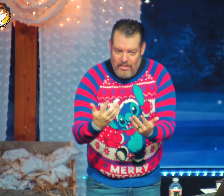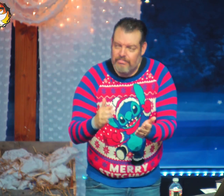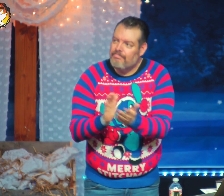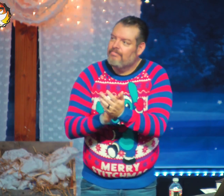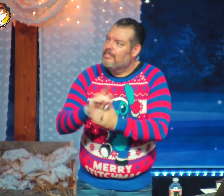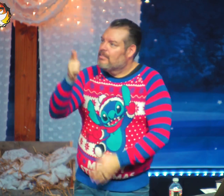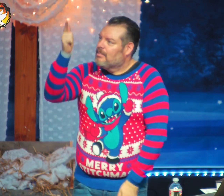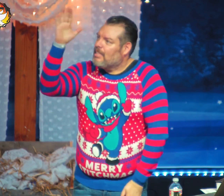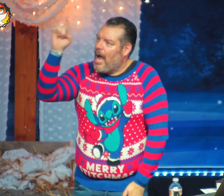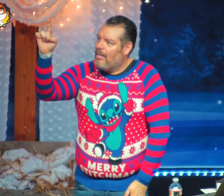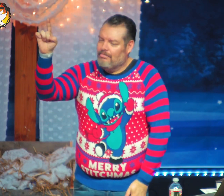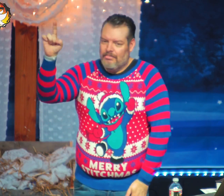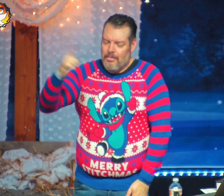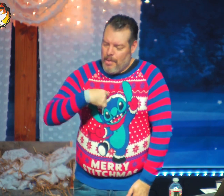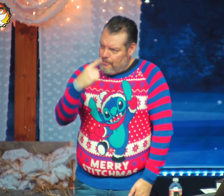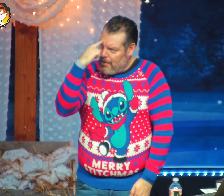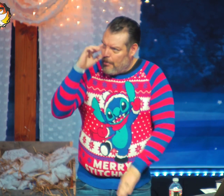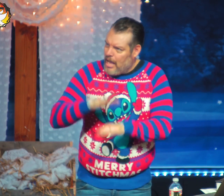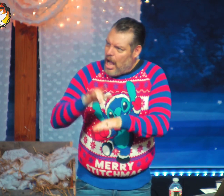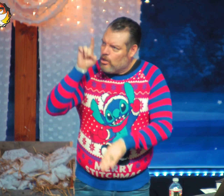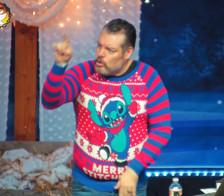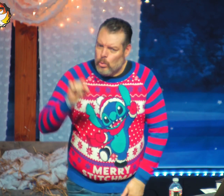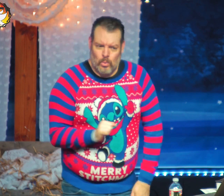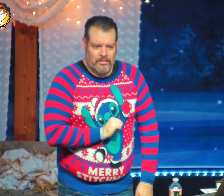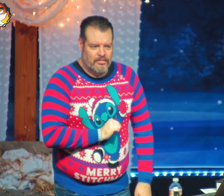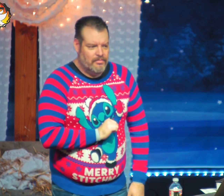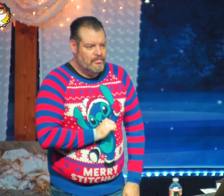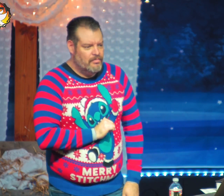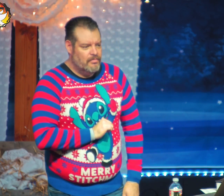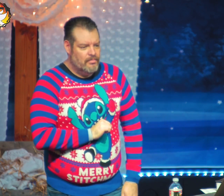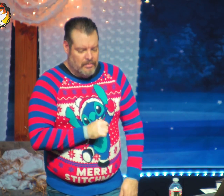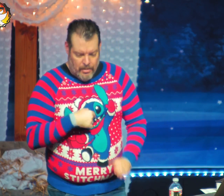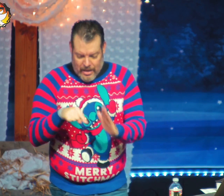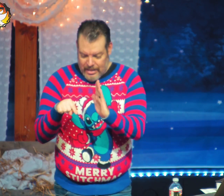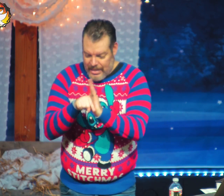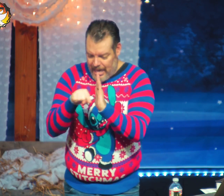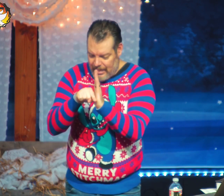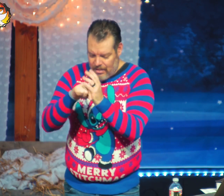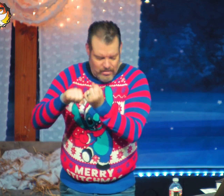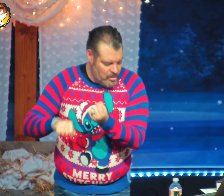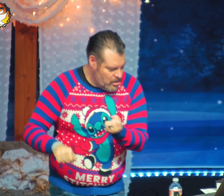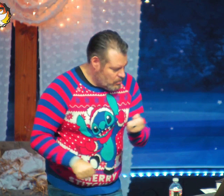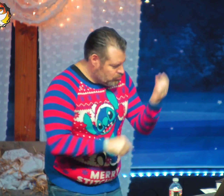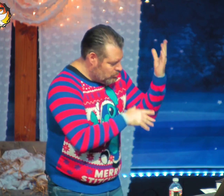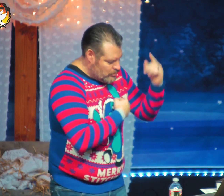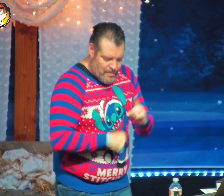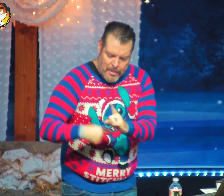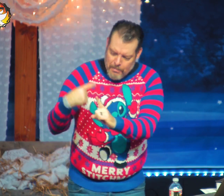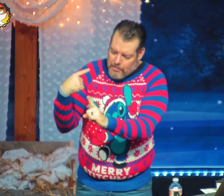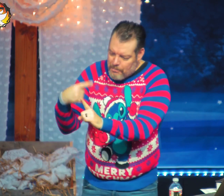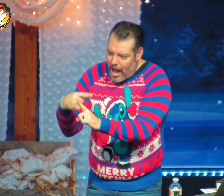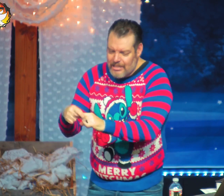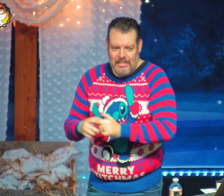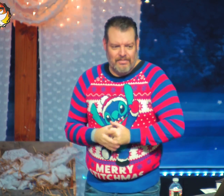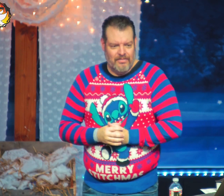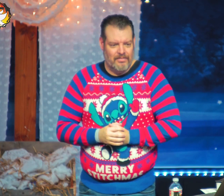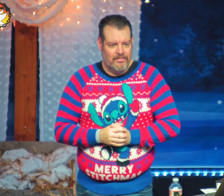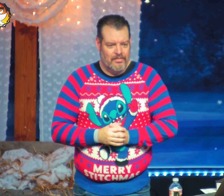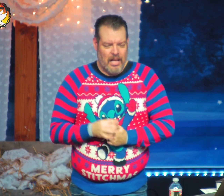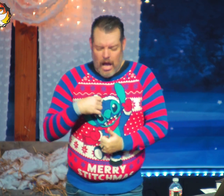have a quote from that. Our mind is constantly in a battle every day. And we